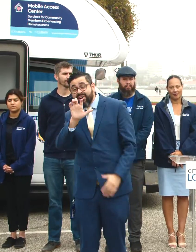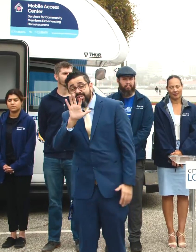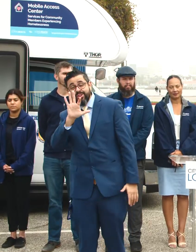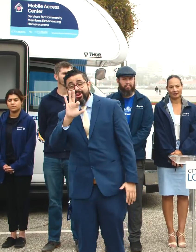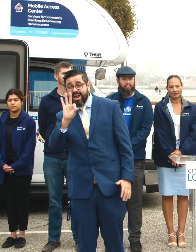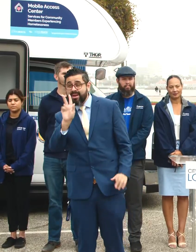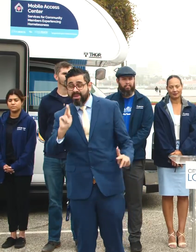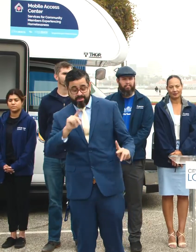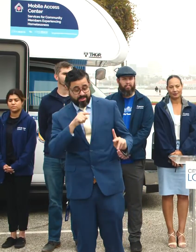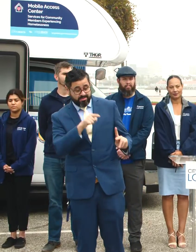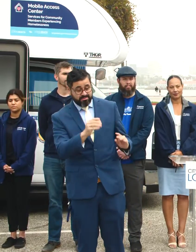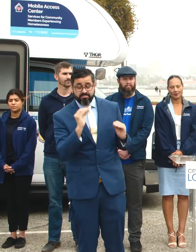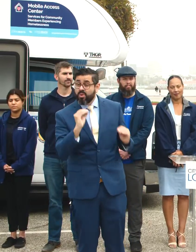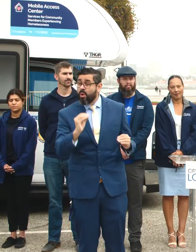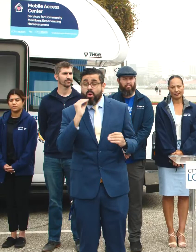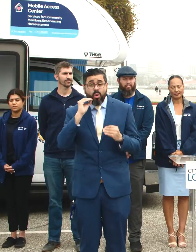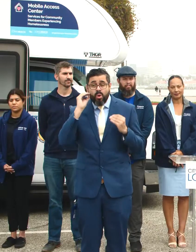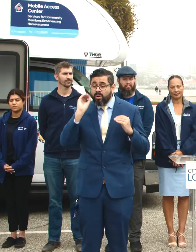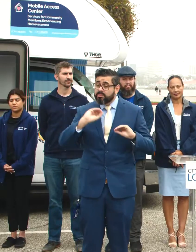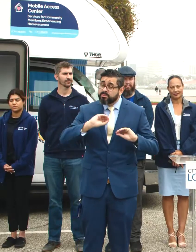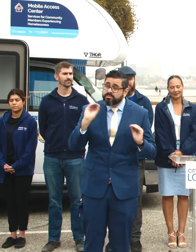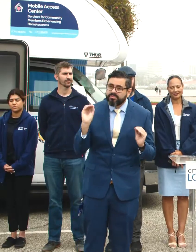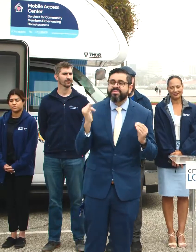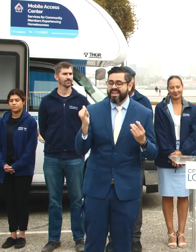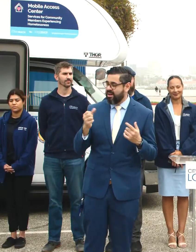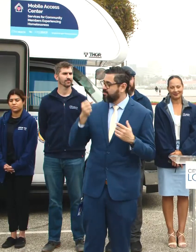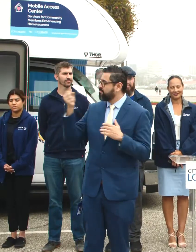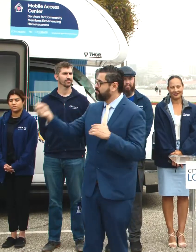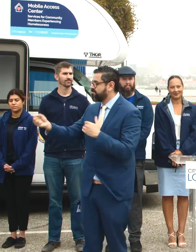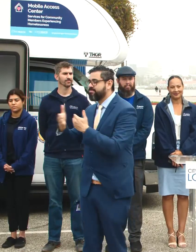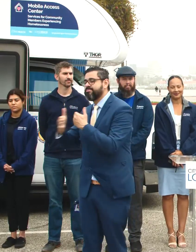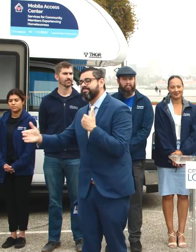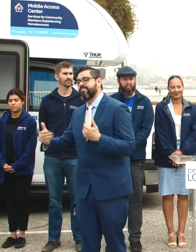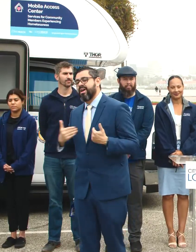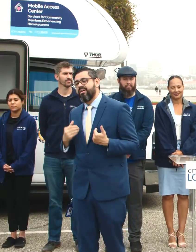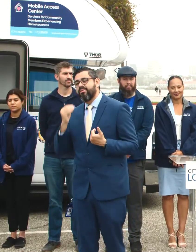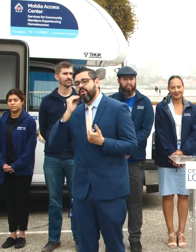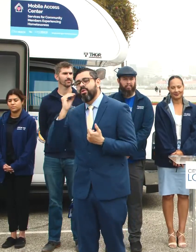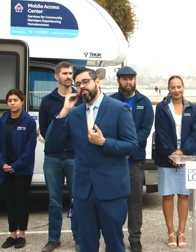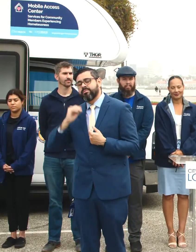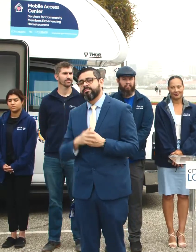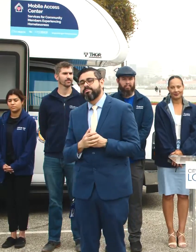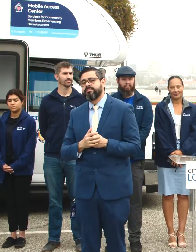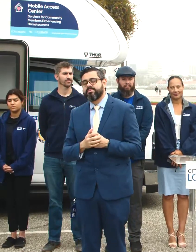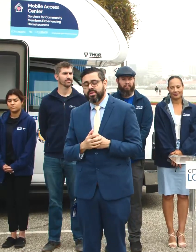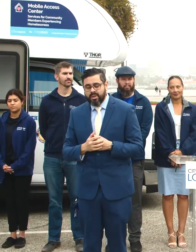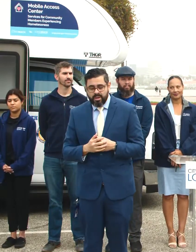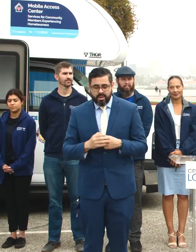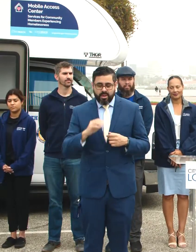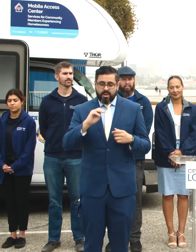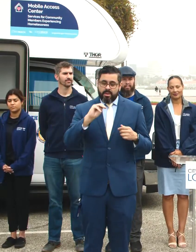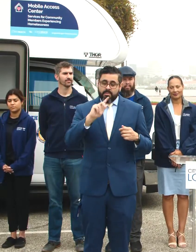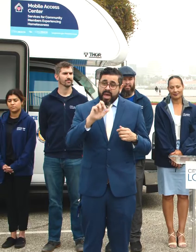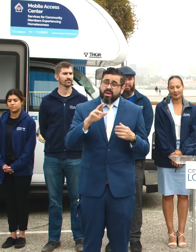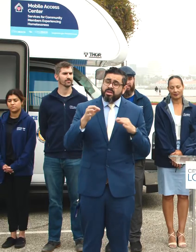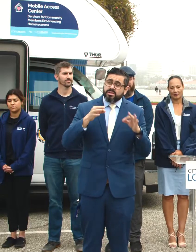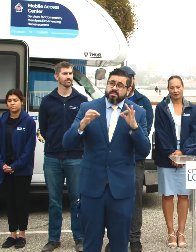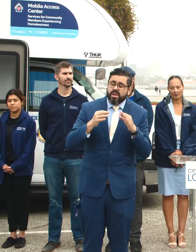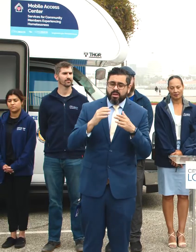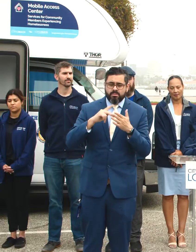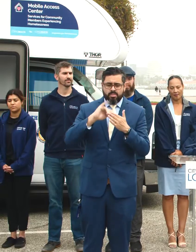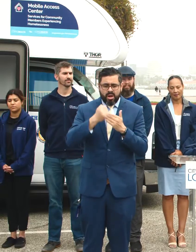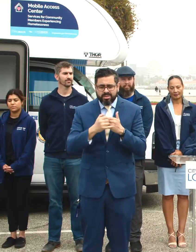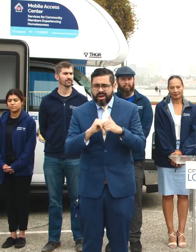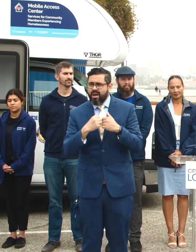539 people who were previously homeless are now permanently housed. The Mayor discussed other projects underway to expand temporary and